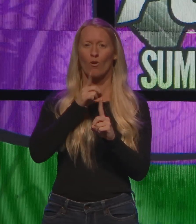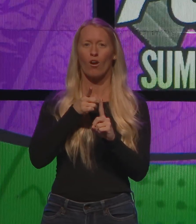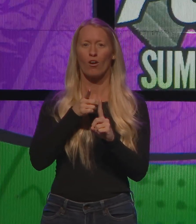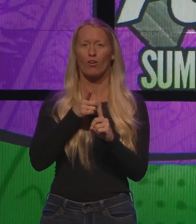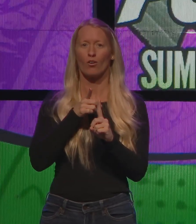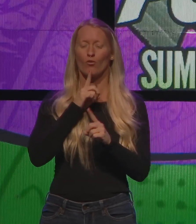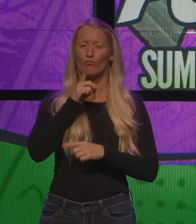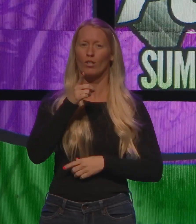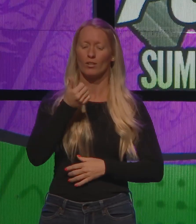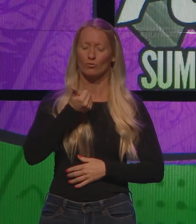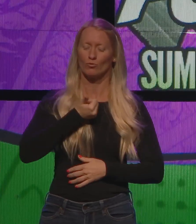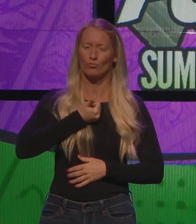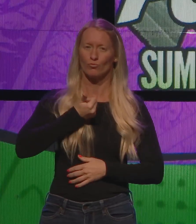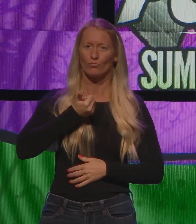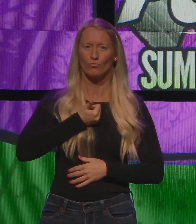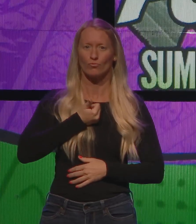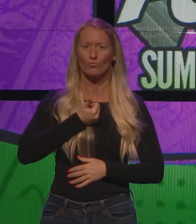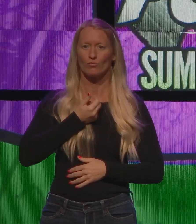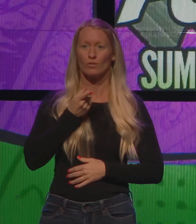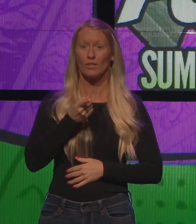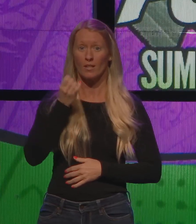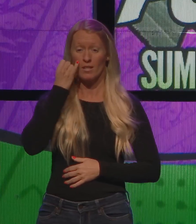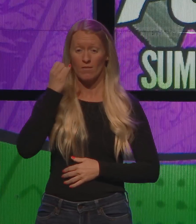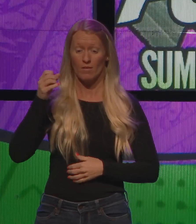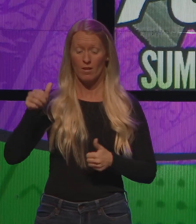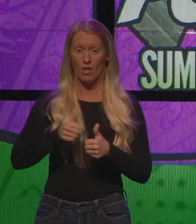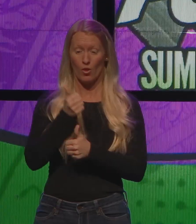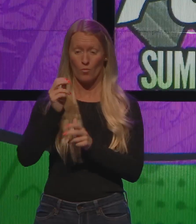you, that's not because of you.